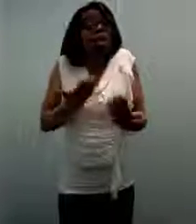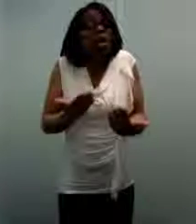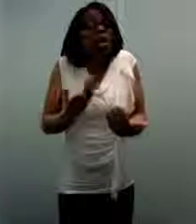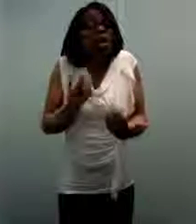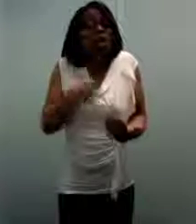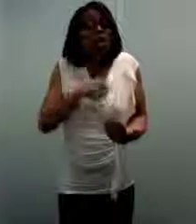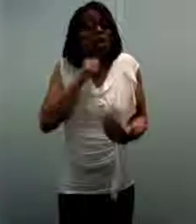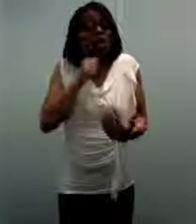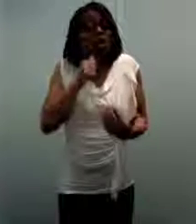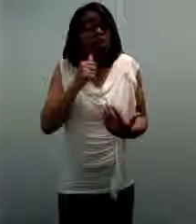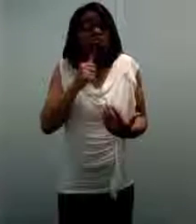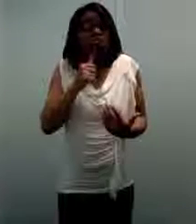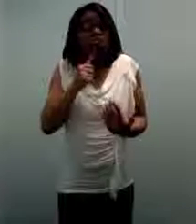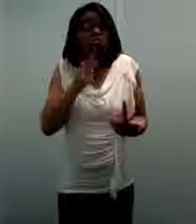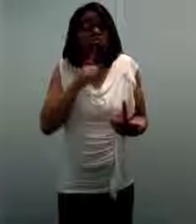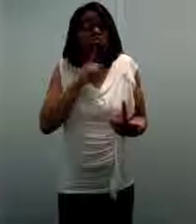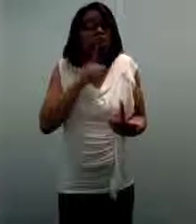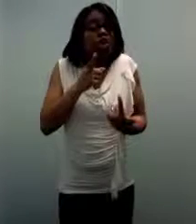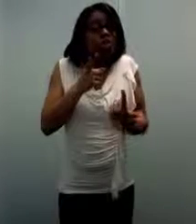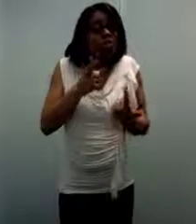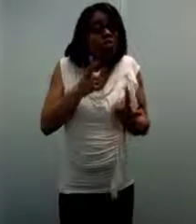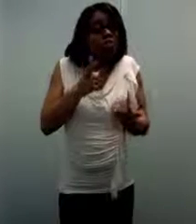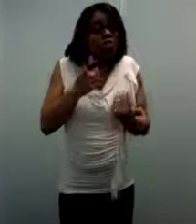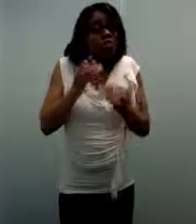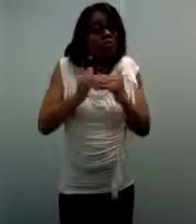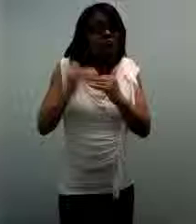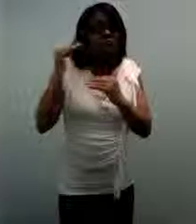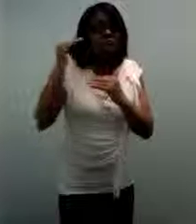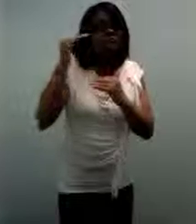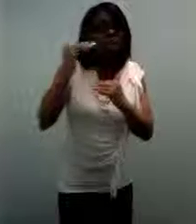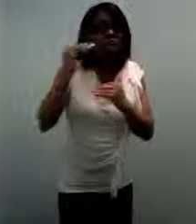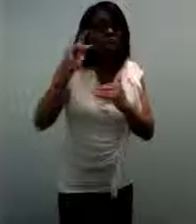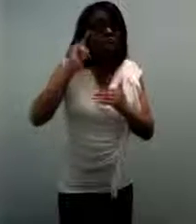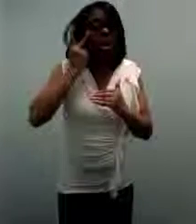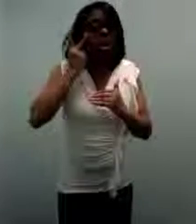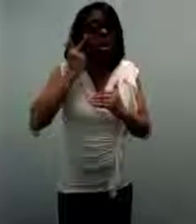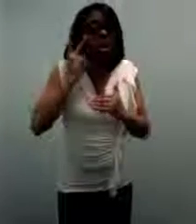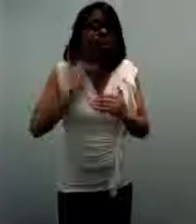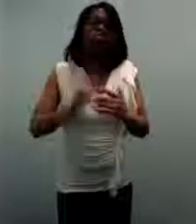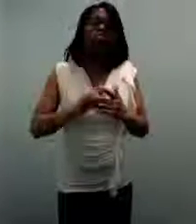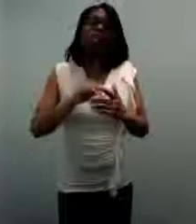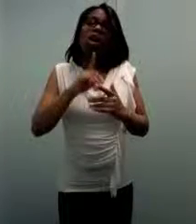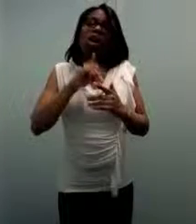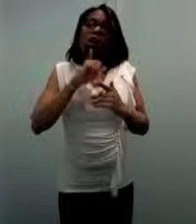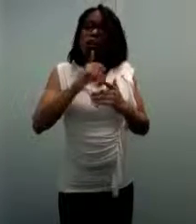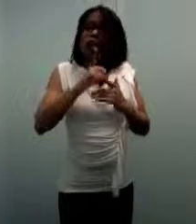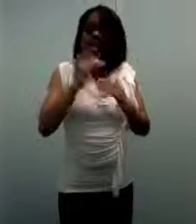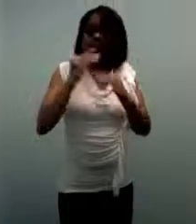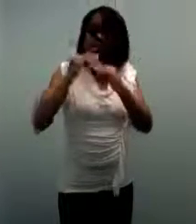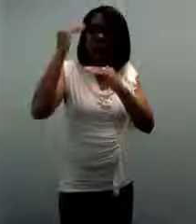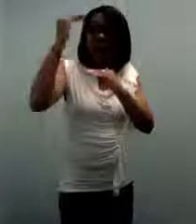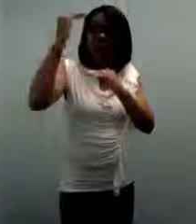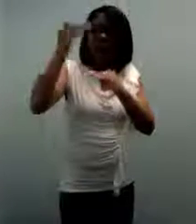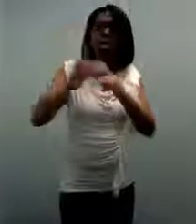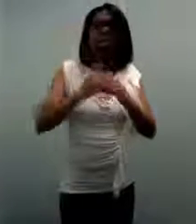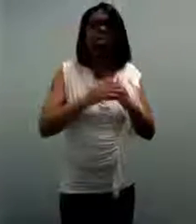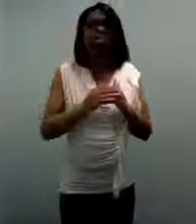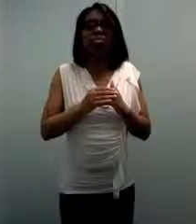off. We should increase our velocity so it's high, and we should leap off one side and go the other, of course,